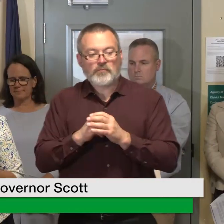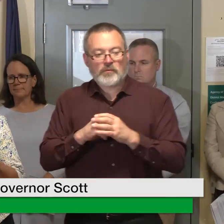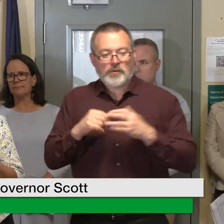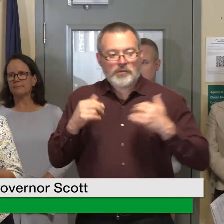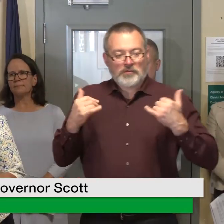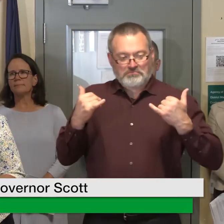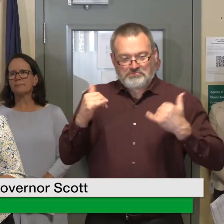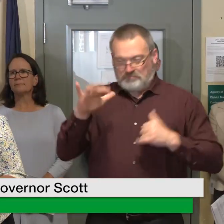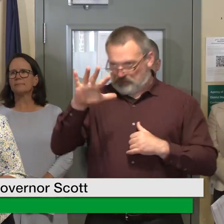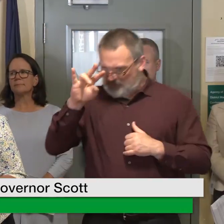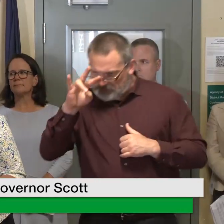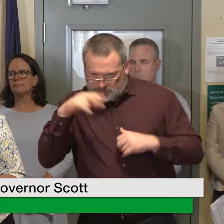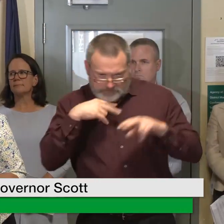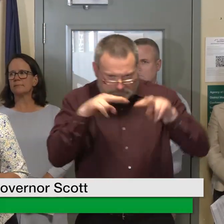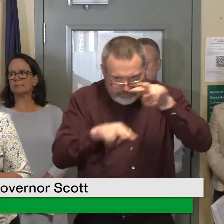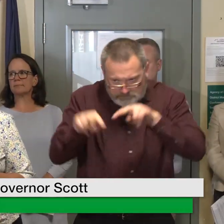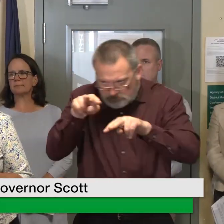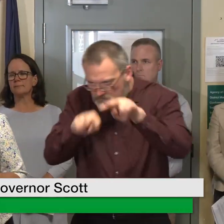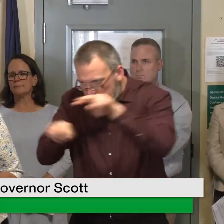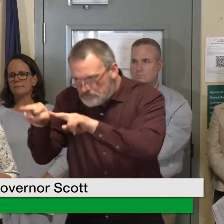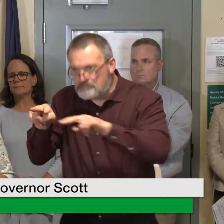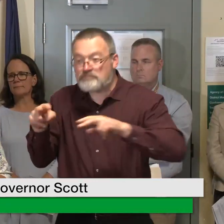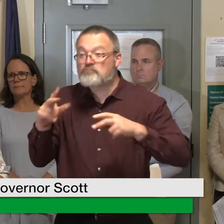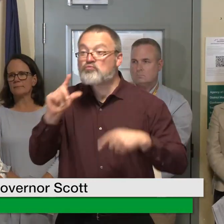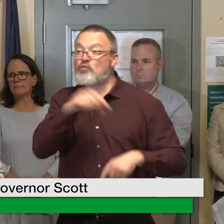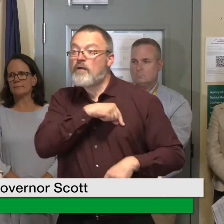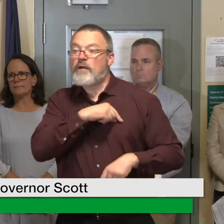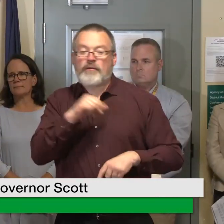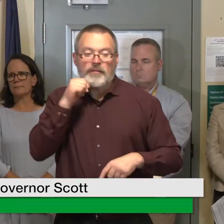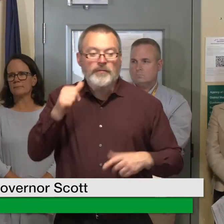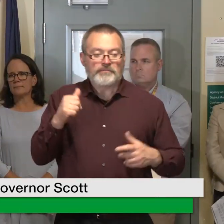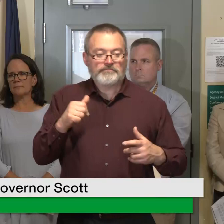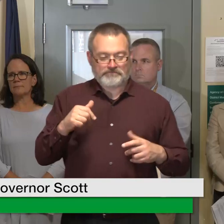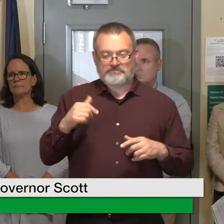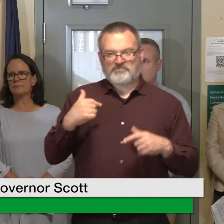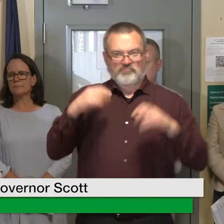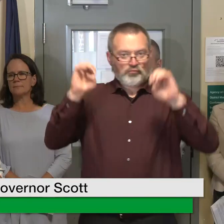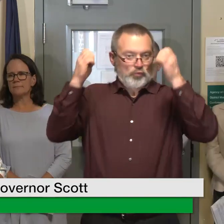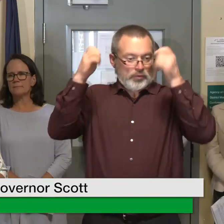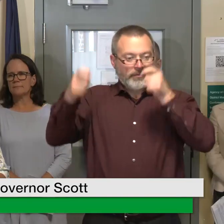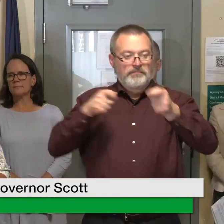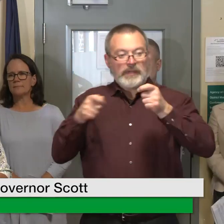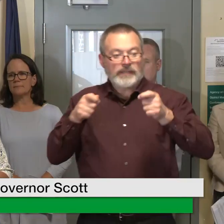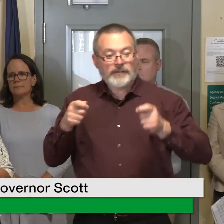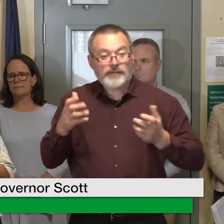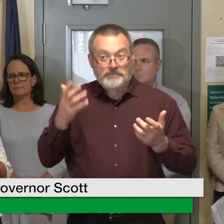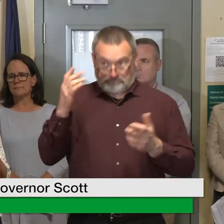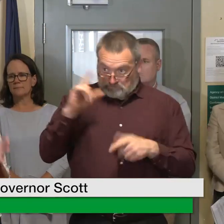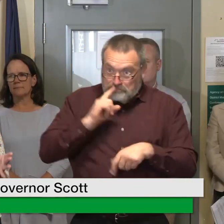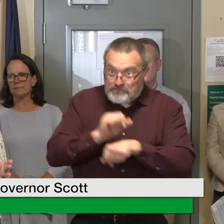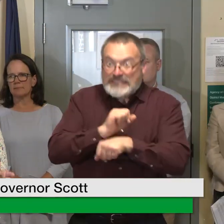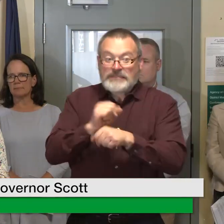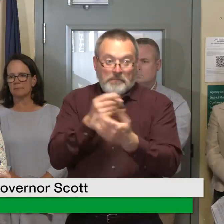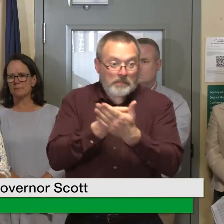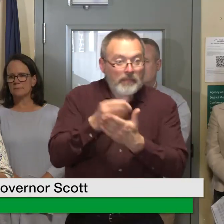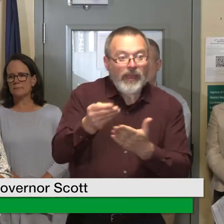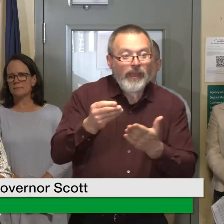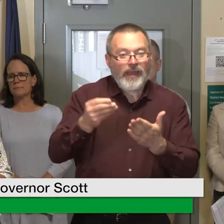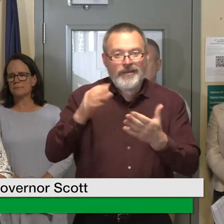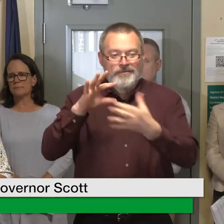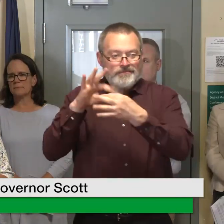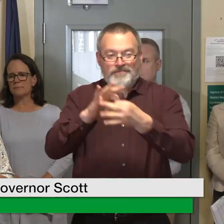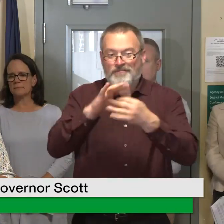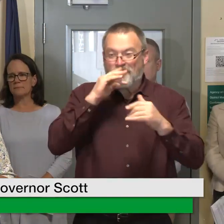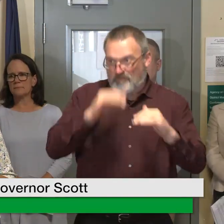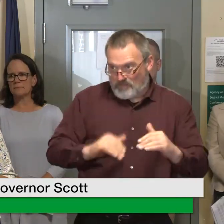process through Vermont Emergency Management and FEMA. And if folks are interested in a buyout, especially if they were flooded in 23, they